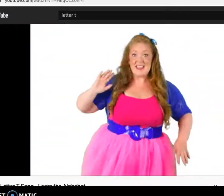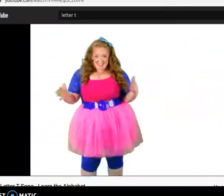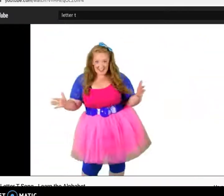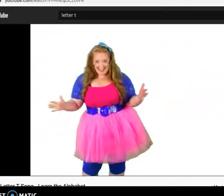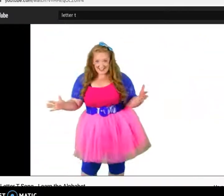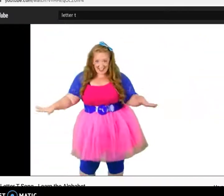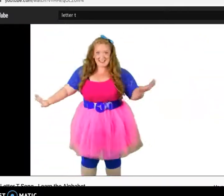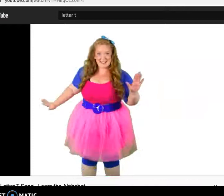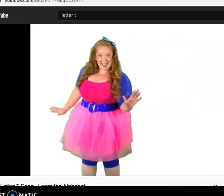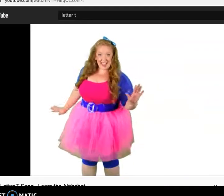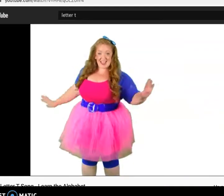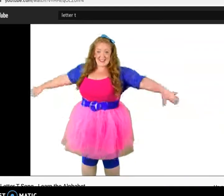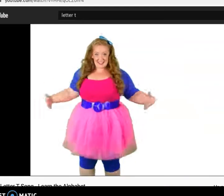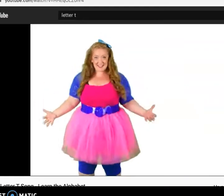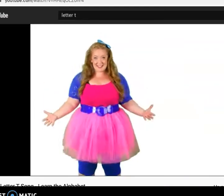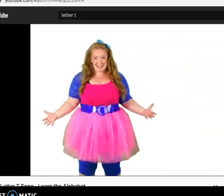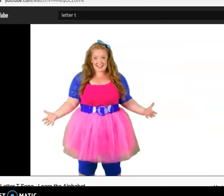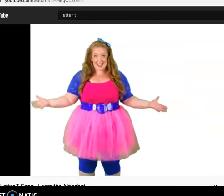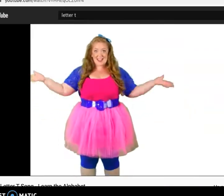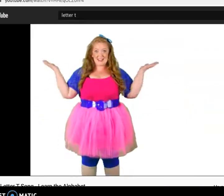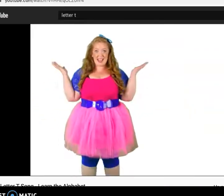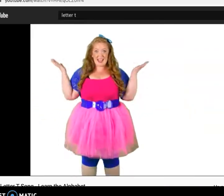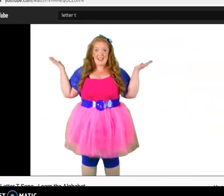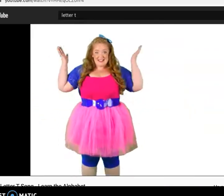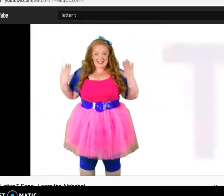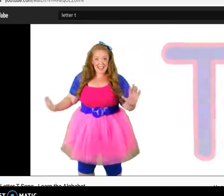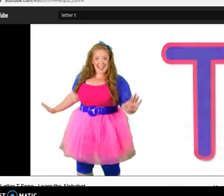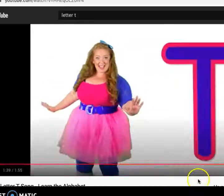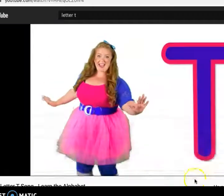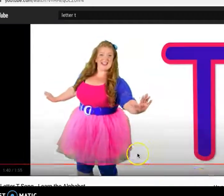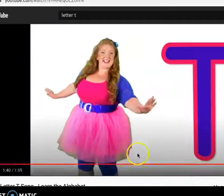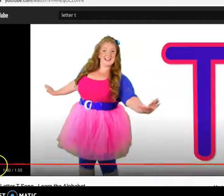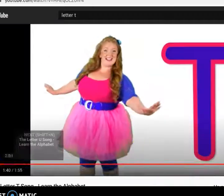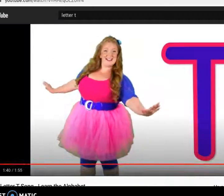T, t, t, t, t, t, t, t. T.